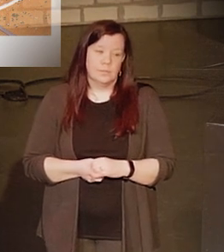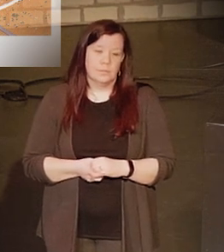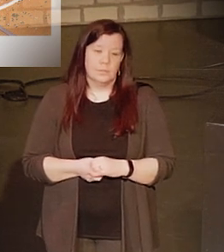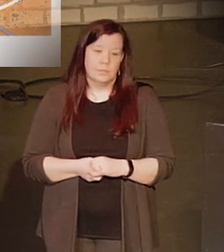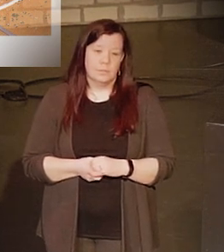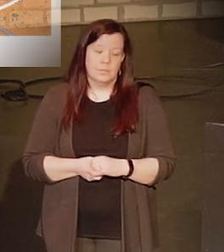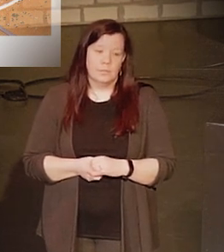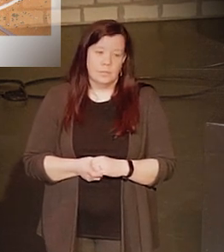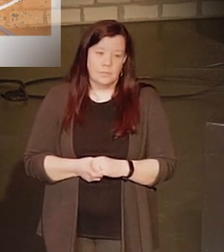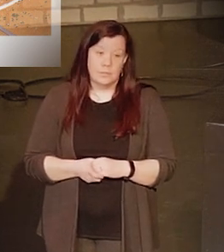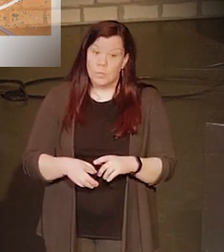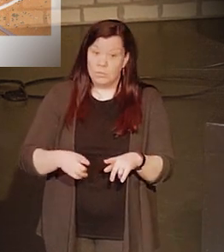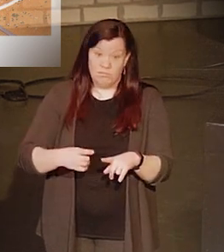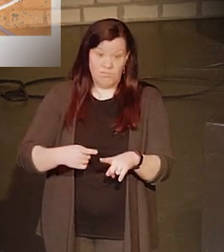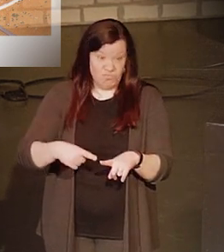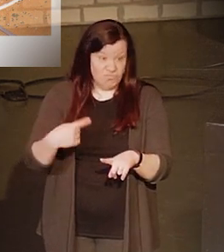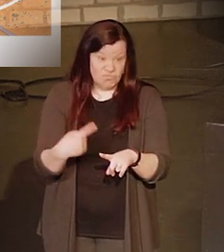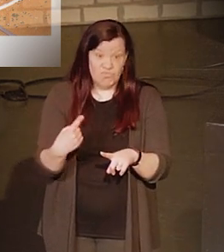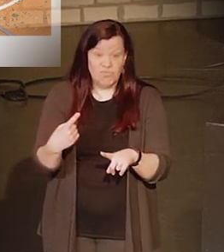Almost immediately, there is